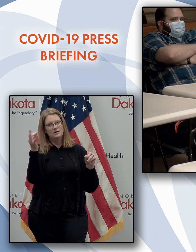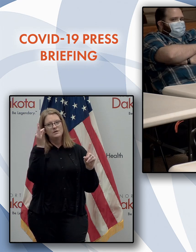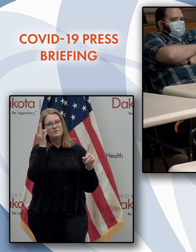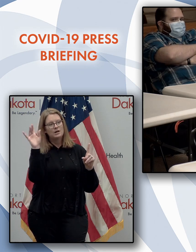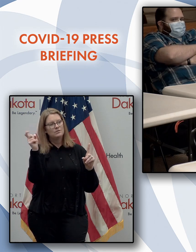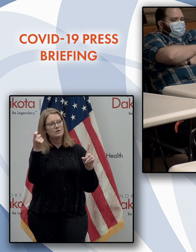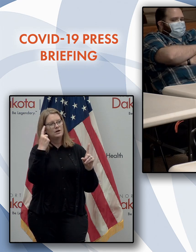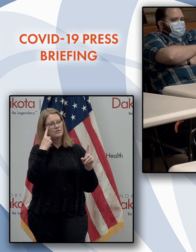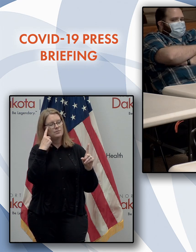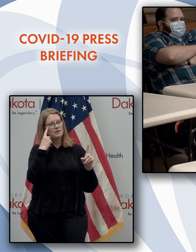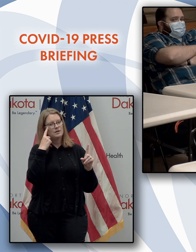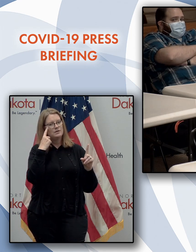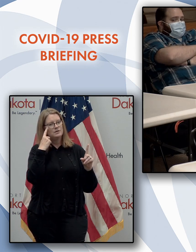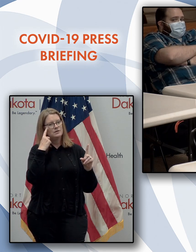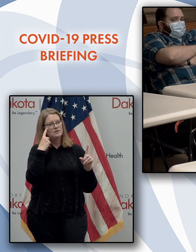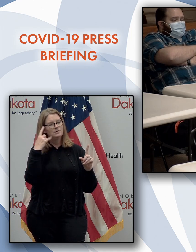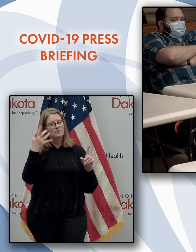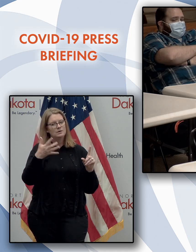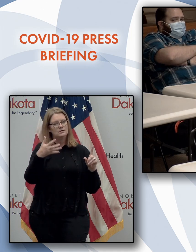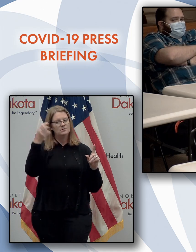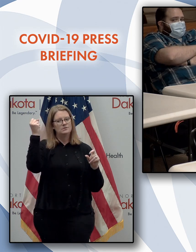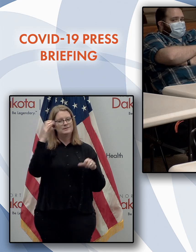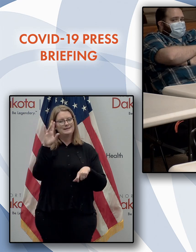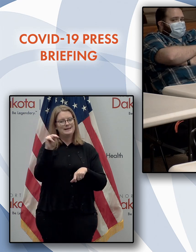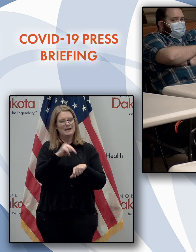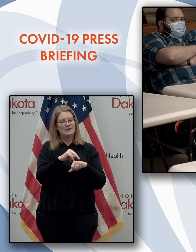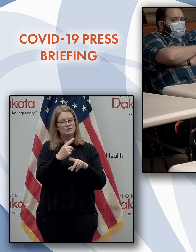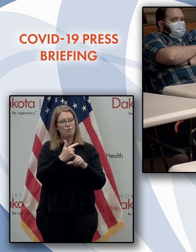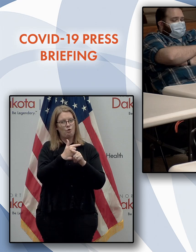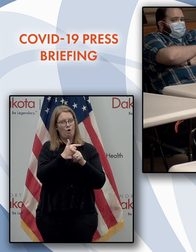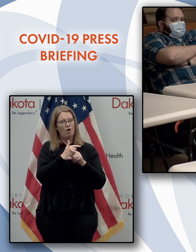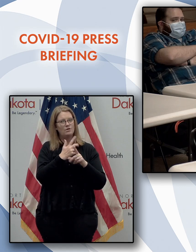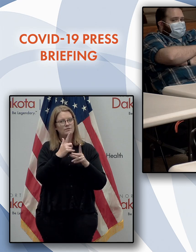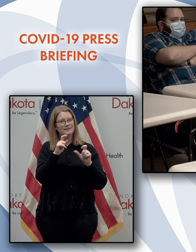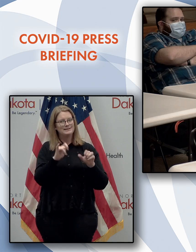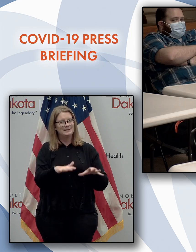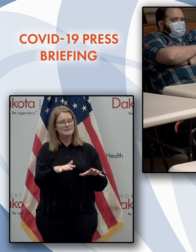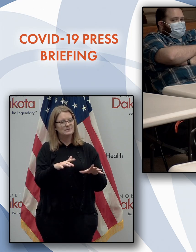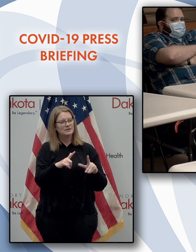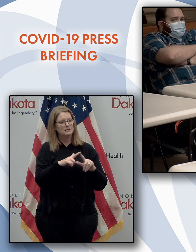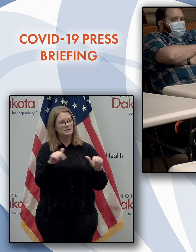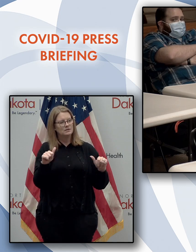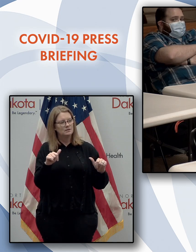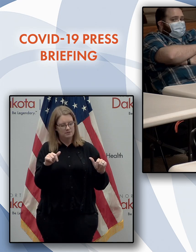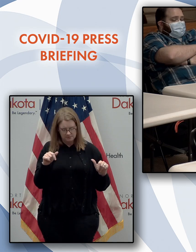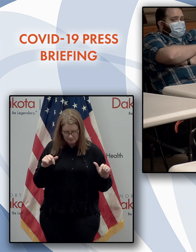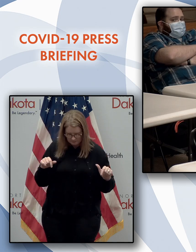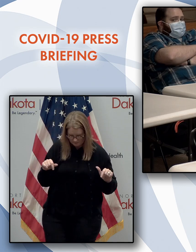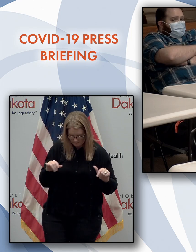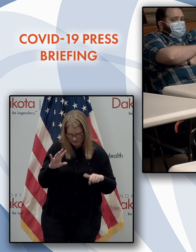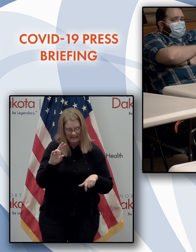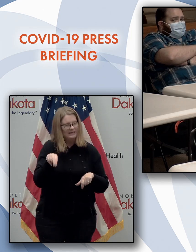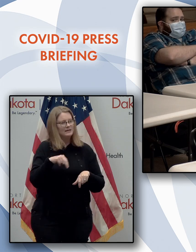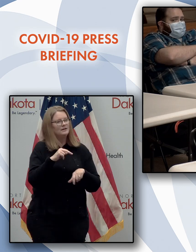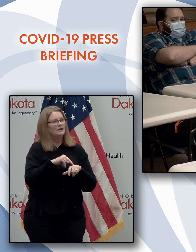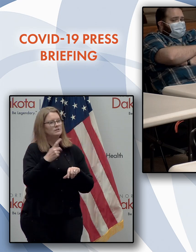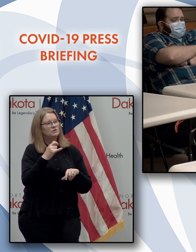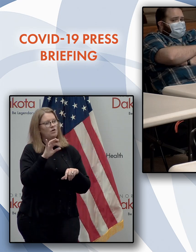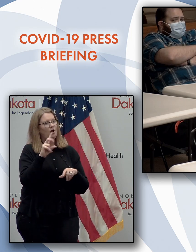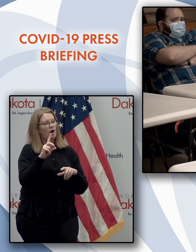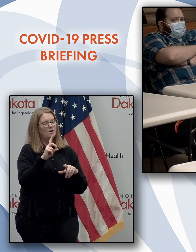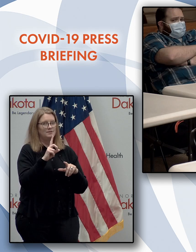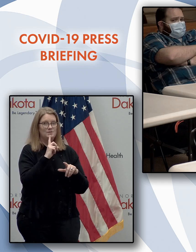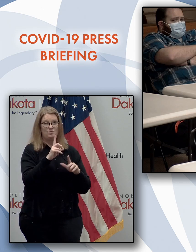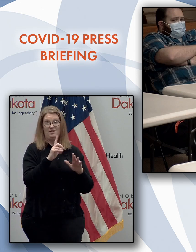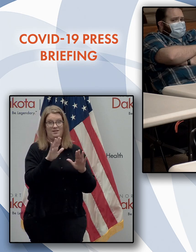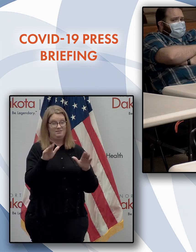will be pulling back on National Guard deployments and funds for testing and whatnot. National Guard has played a significant role in mass testing